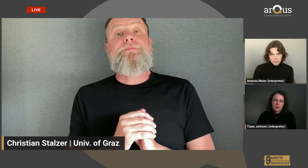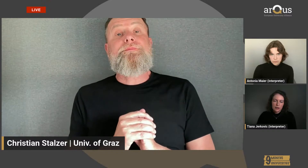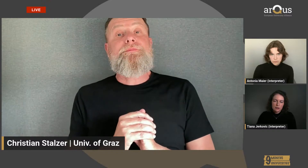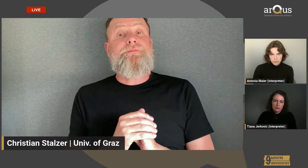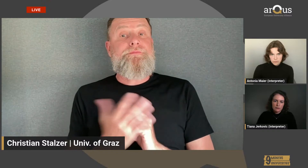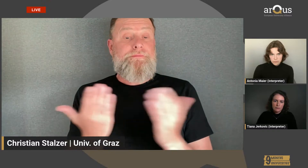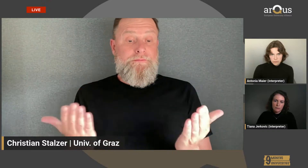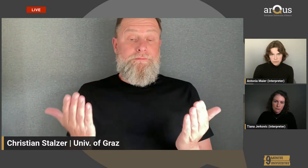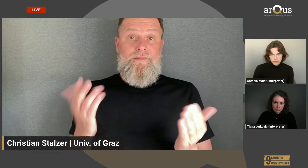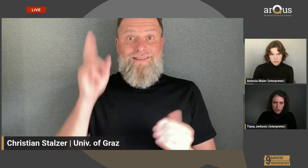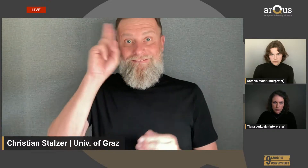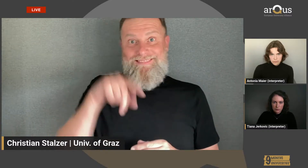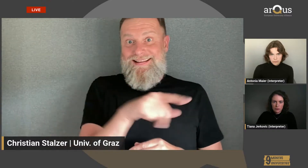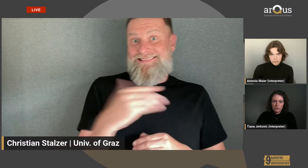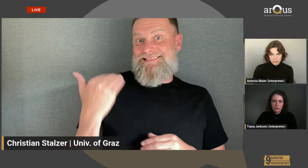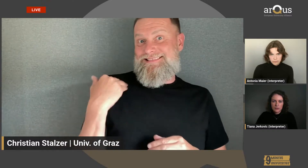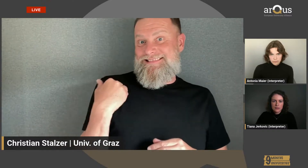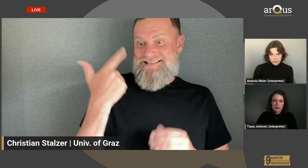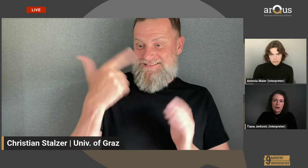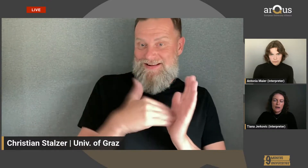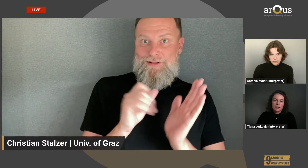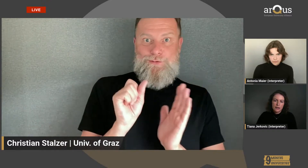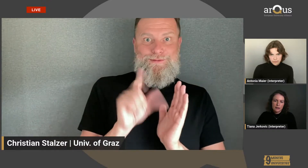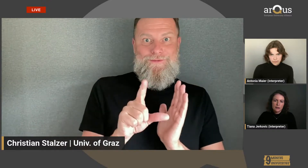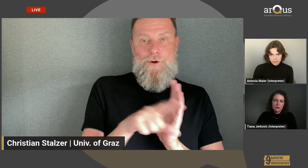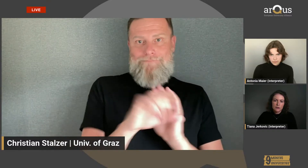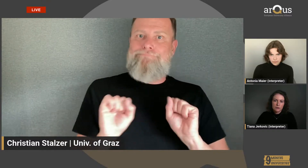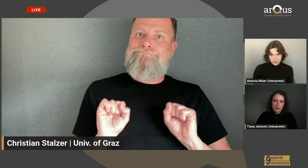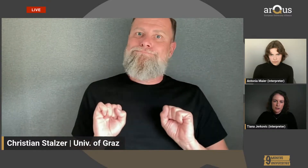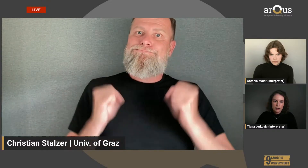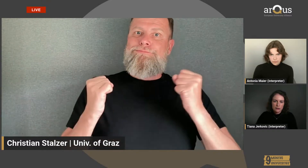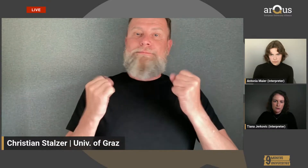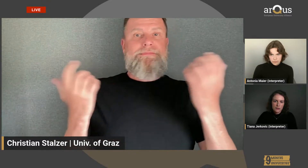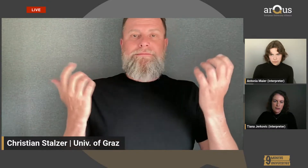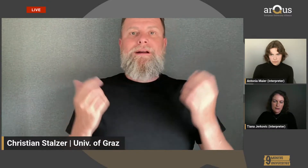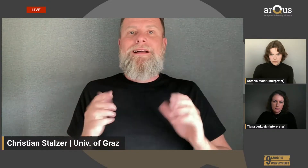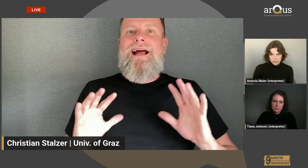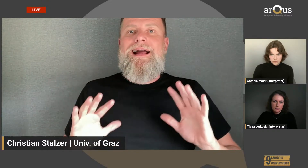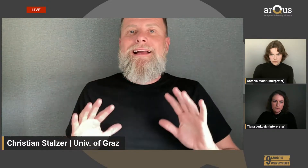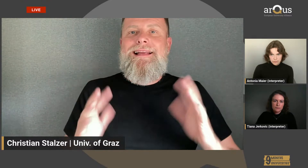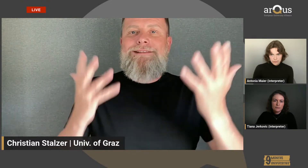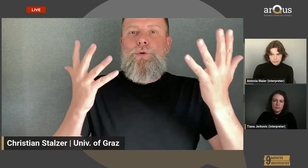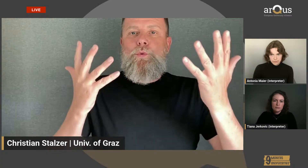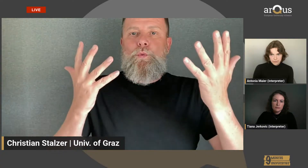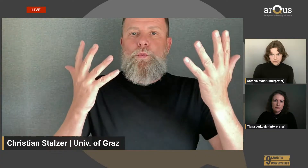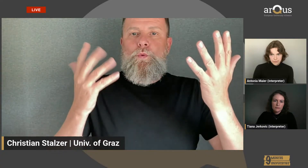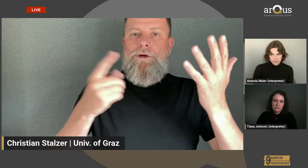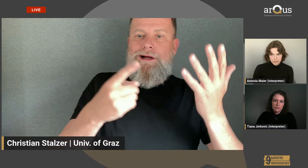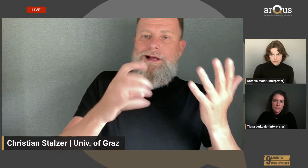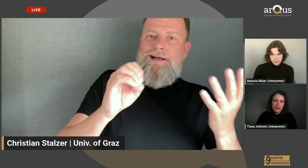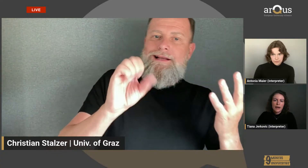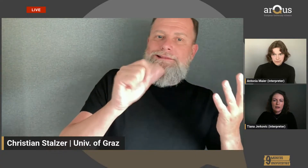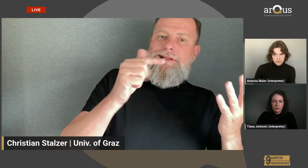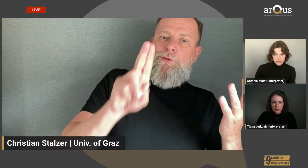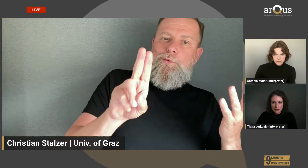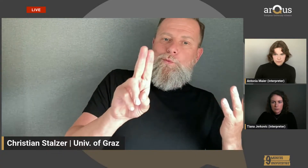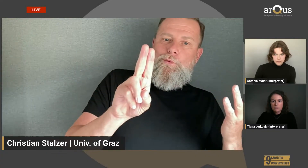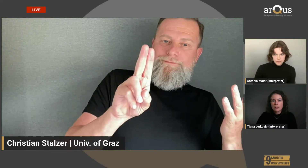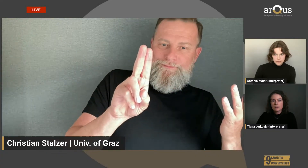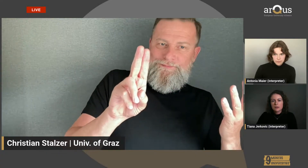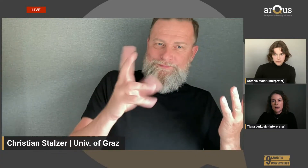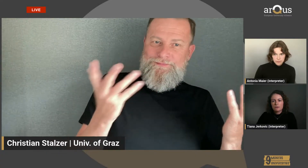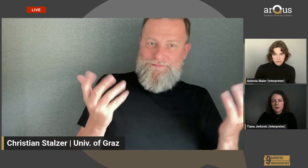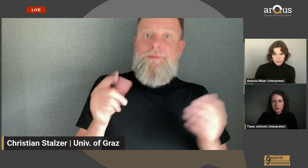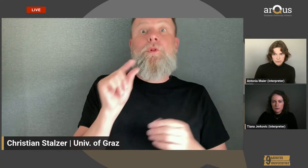a structural problem, of course, and connected to the structure and to the system. And for example,